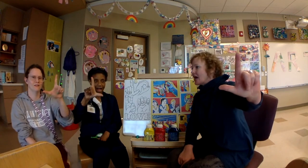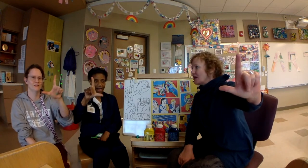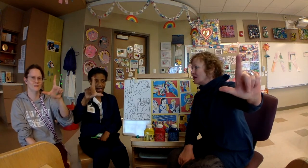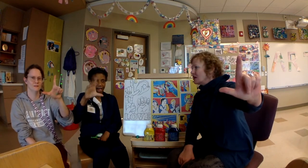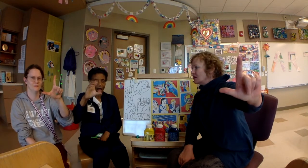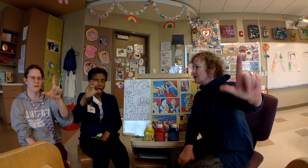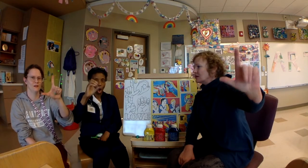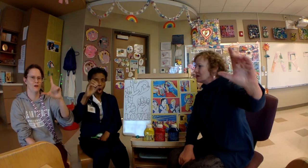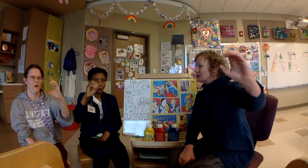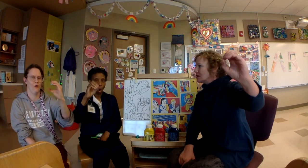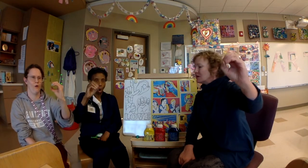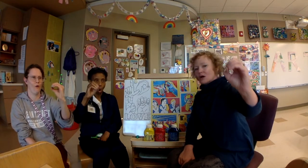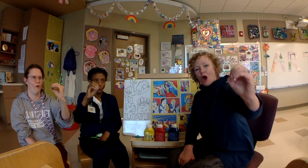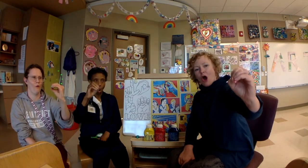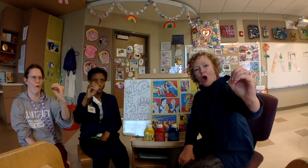L O